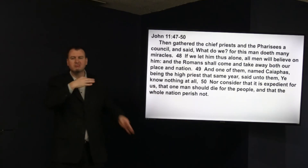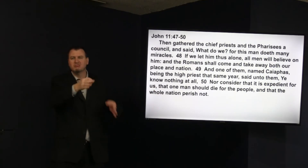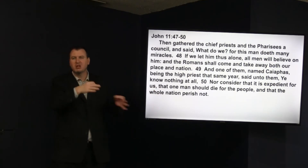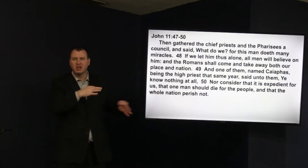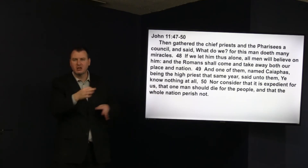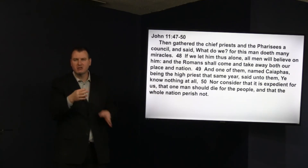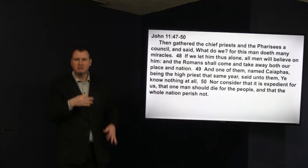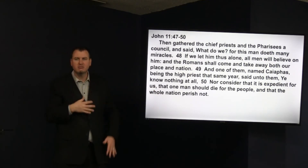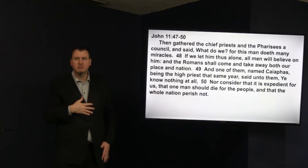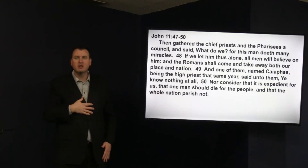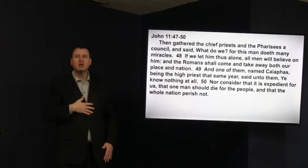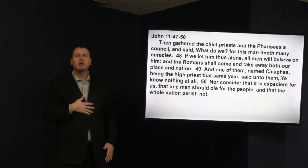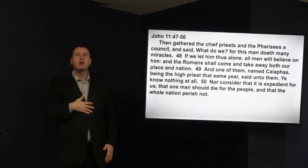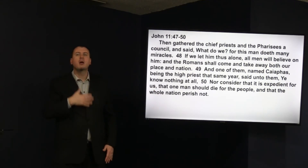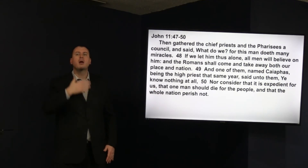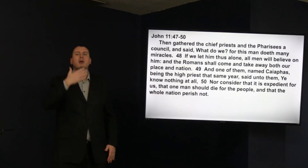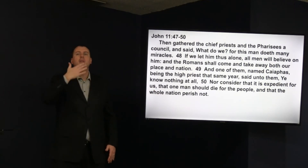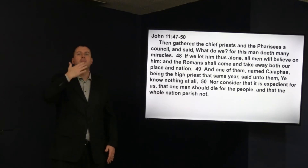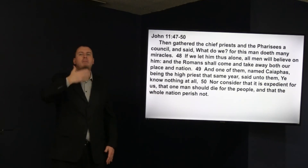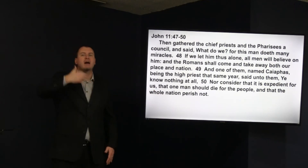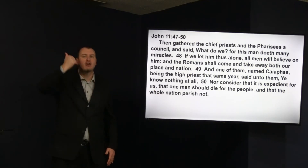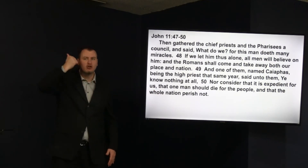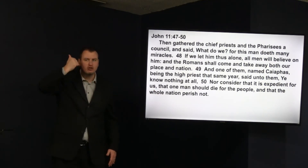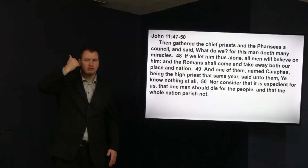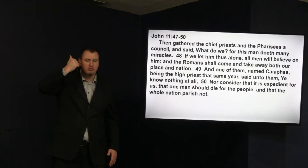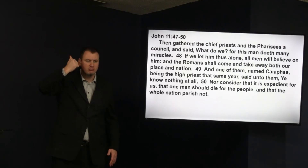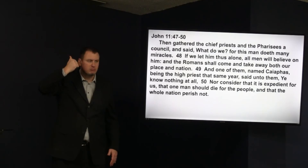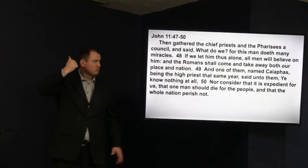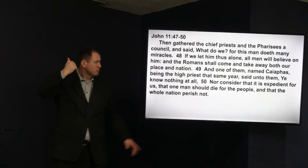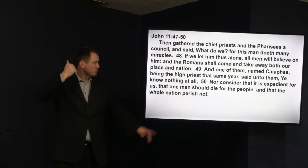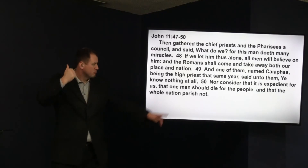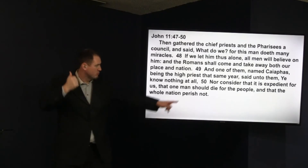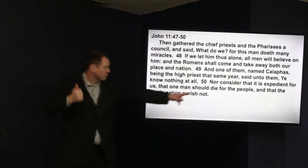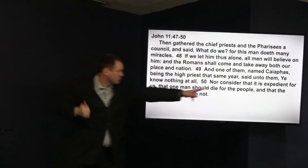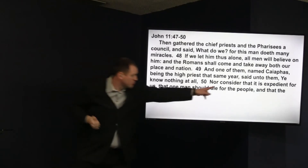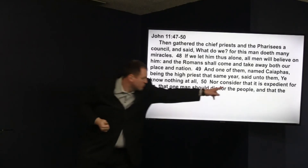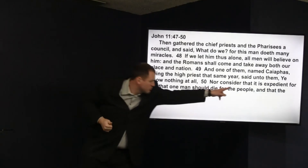you know, you don't know anything. You know nothing at all.